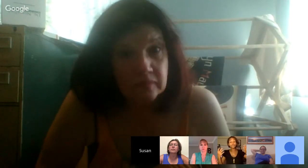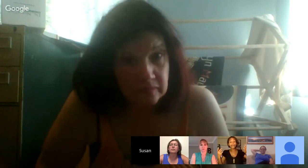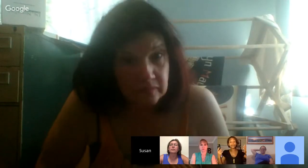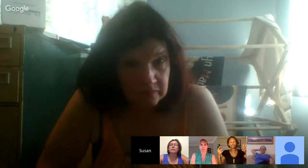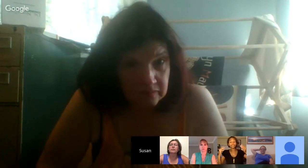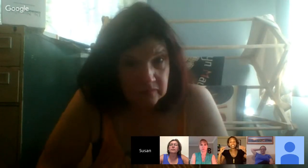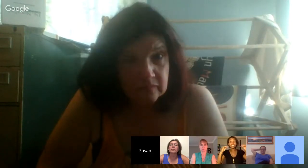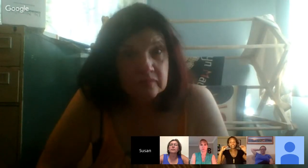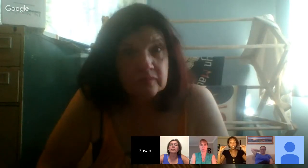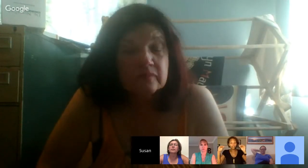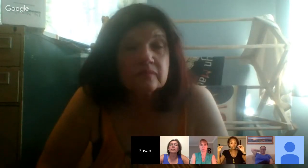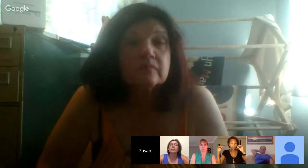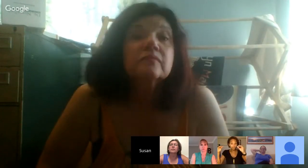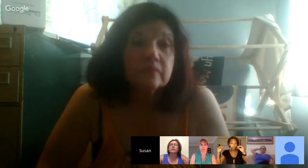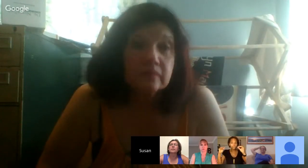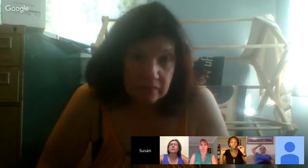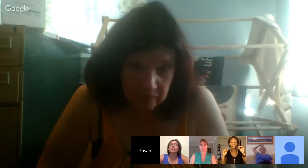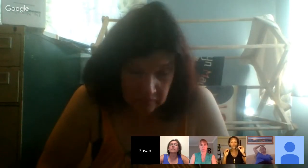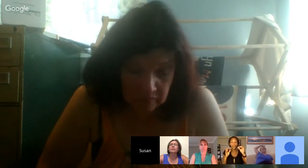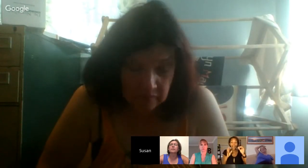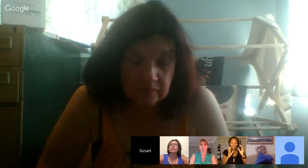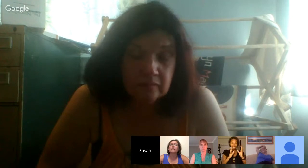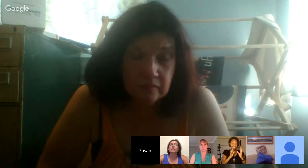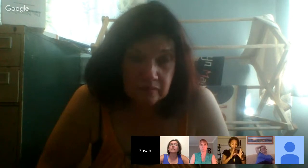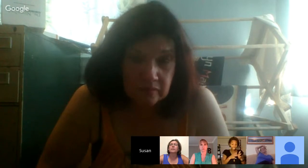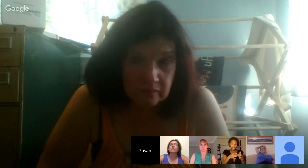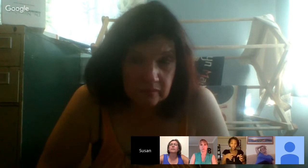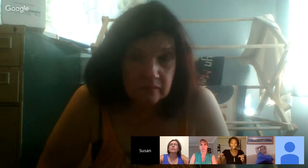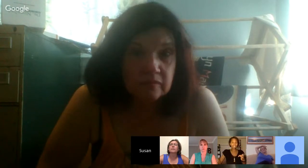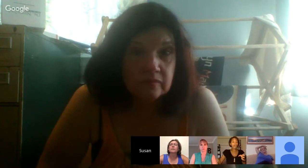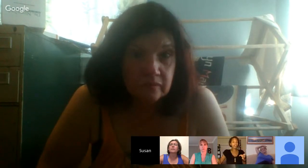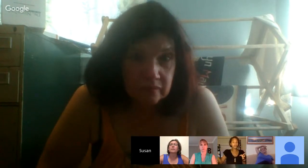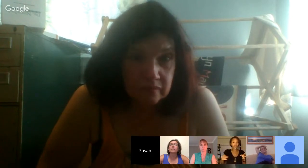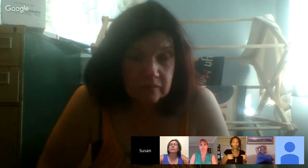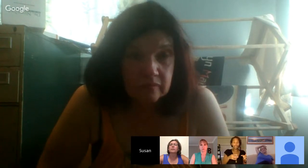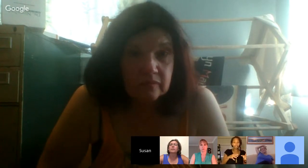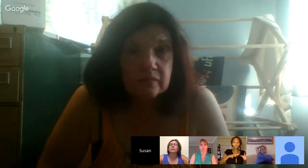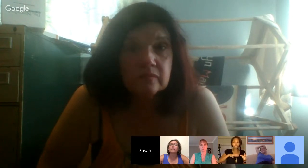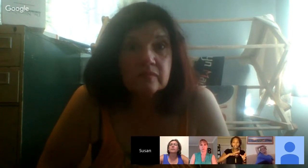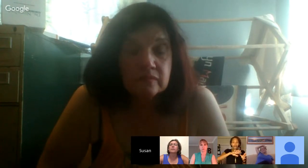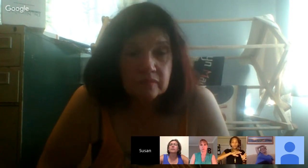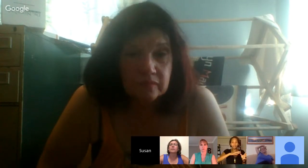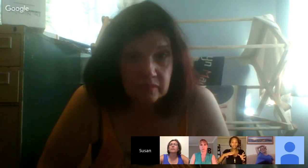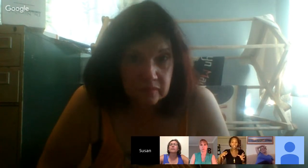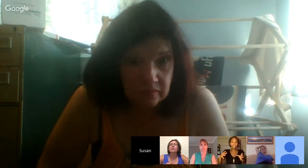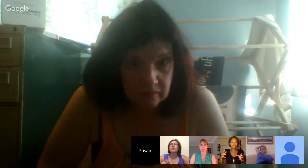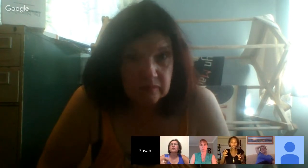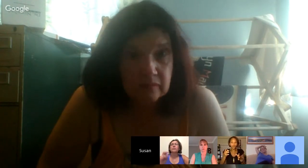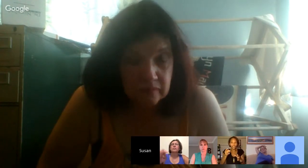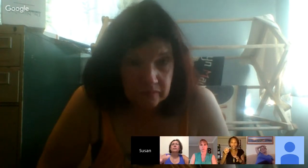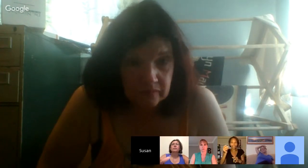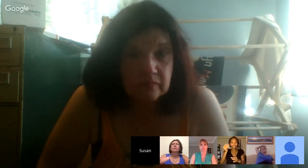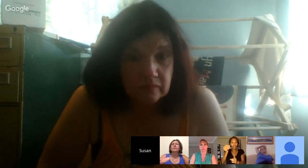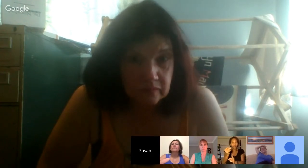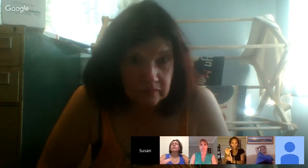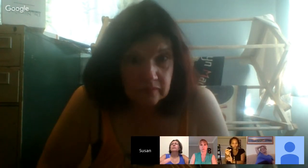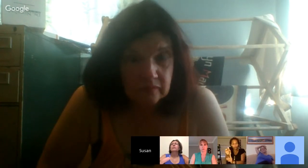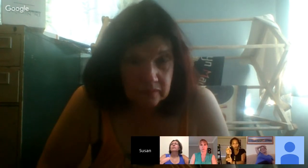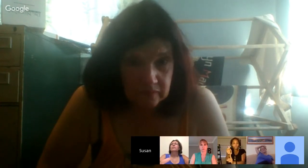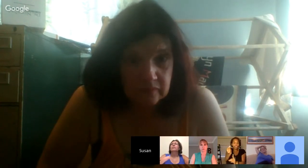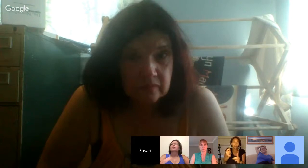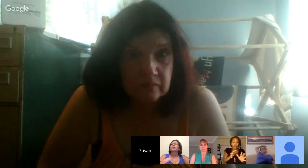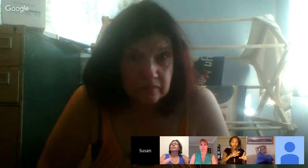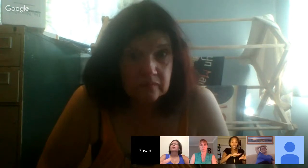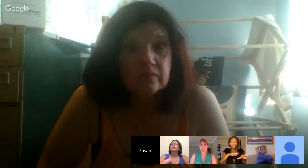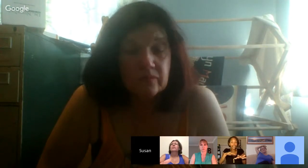vlogged about teaching. So that in and of itself has time, right? Because this happened, he didn't just work at the college for a